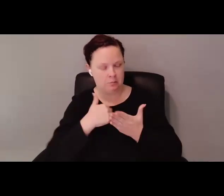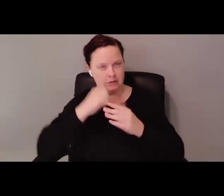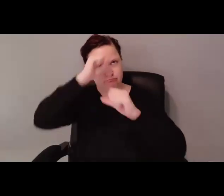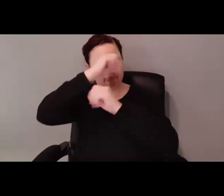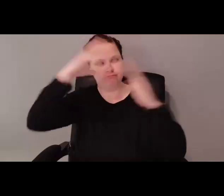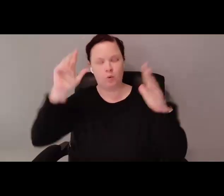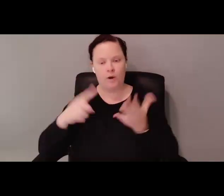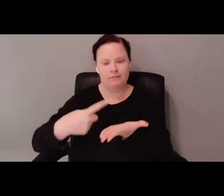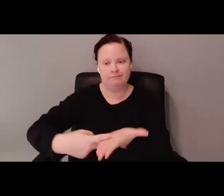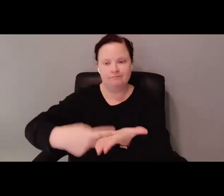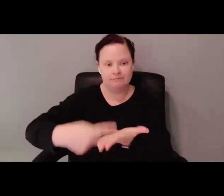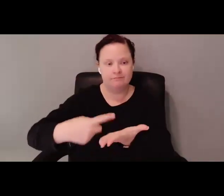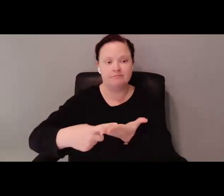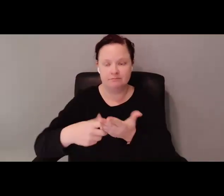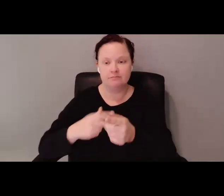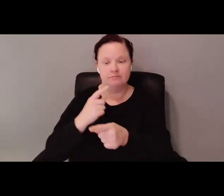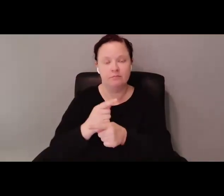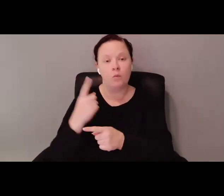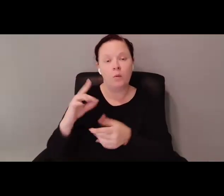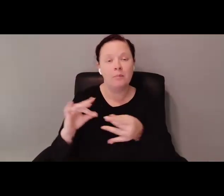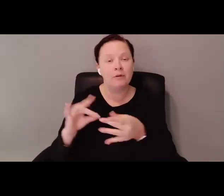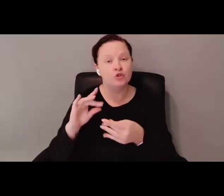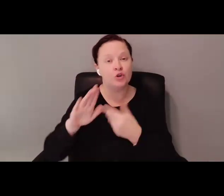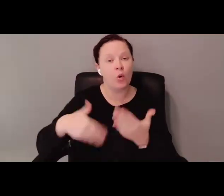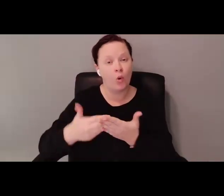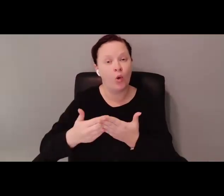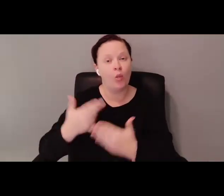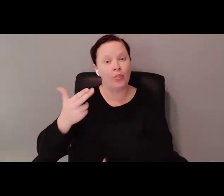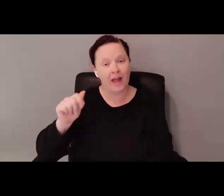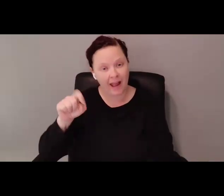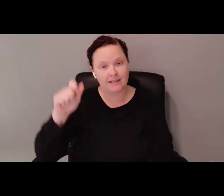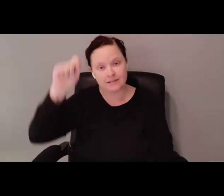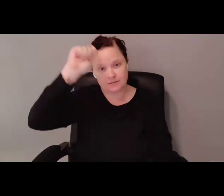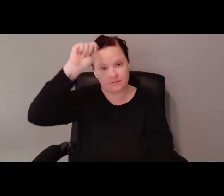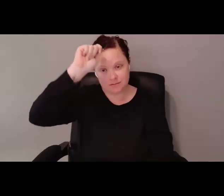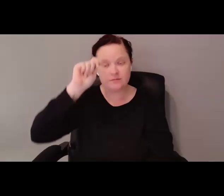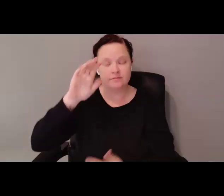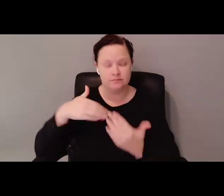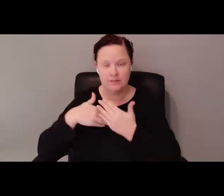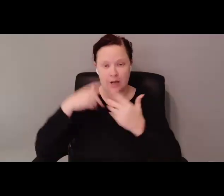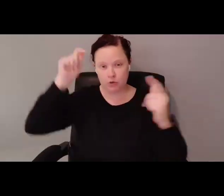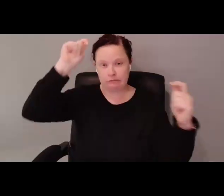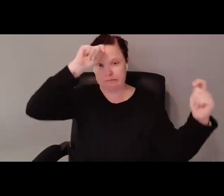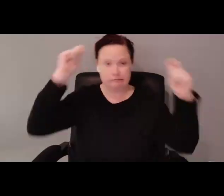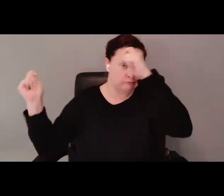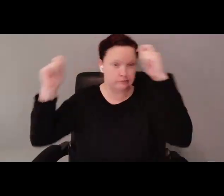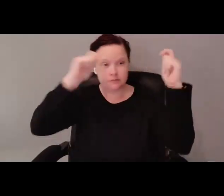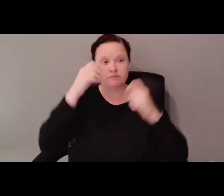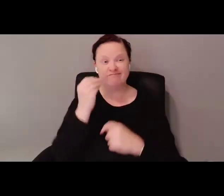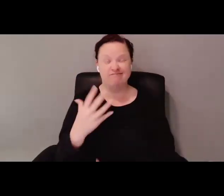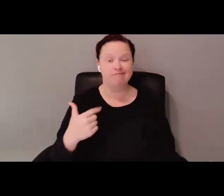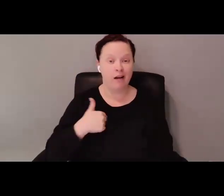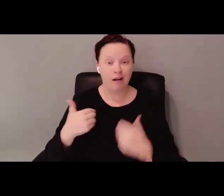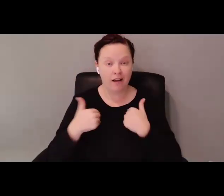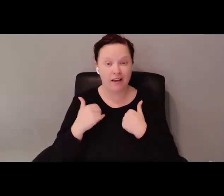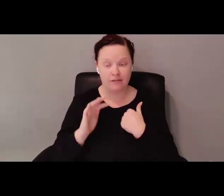So, definitely wearing all the hats. I mean, we're going to go through like kind of one at a time. I have about 12.